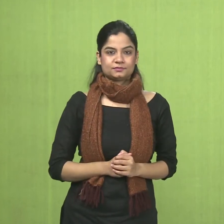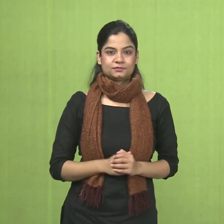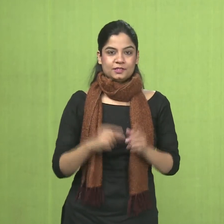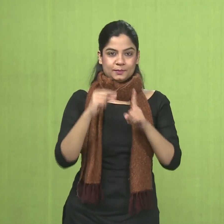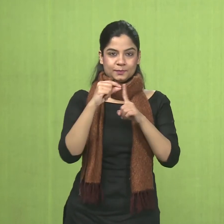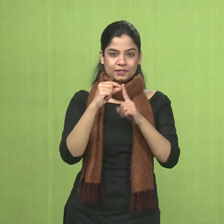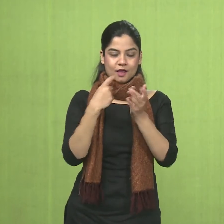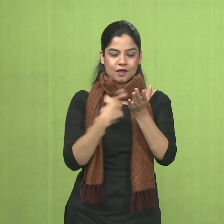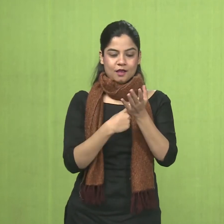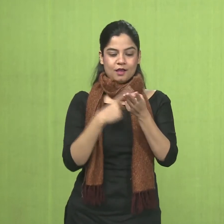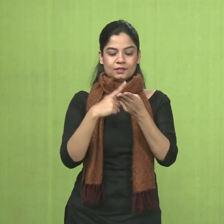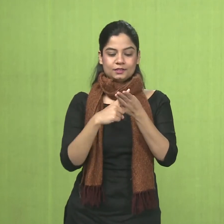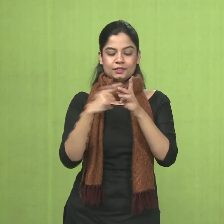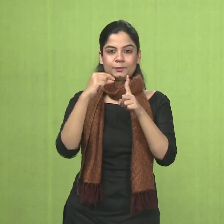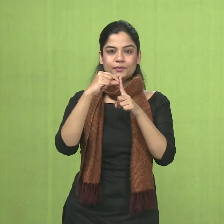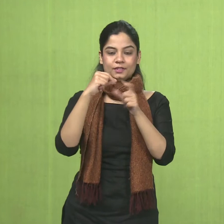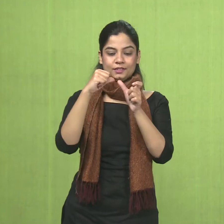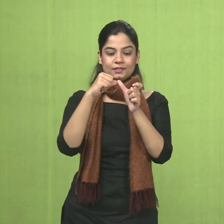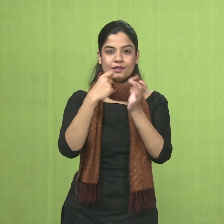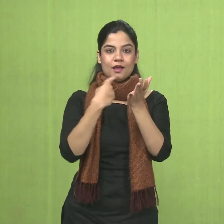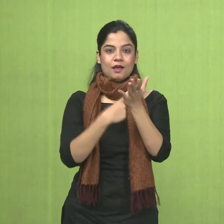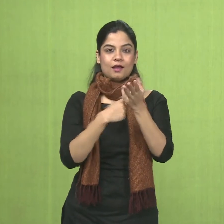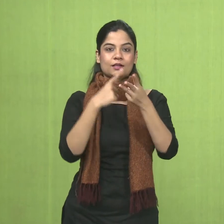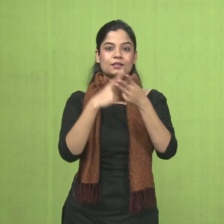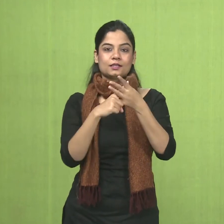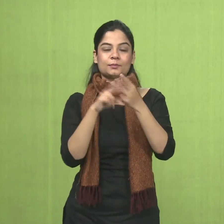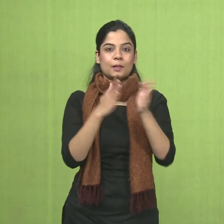Prepare, to make something ready for consideration.